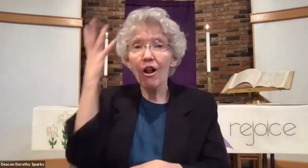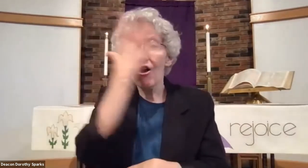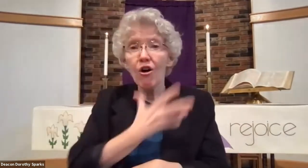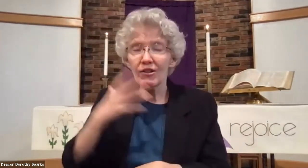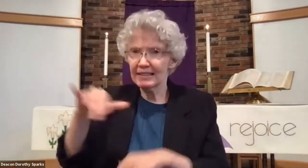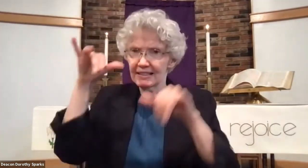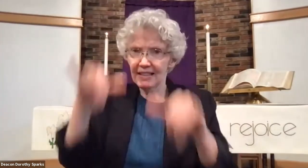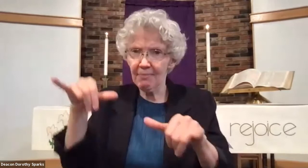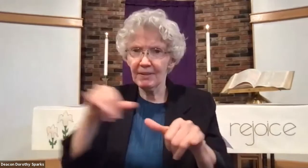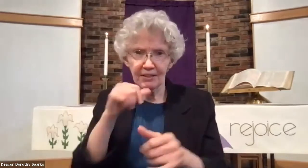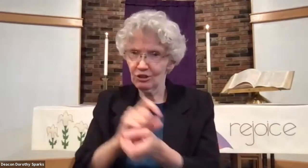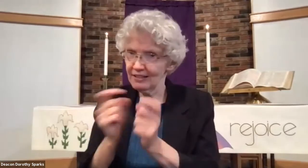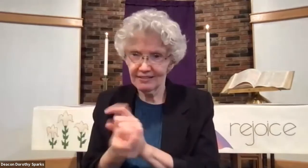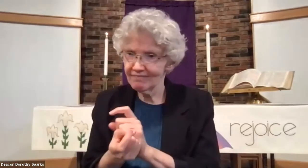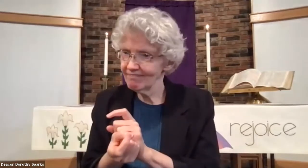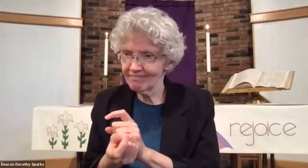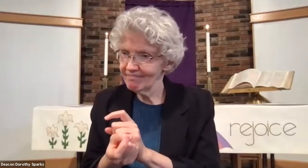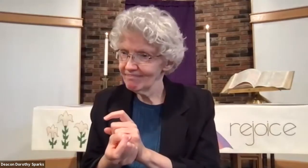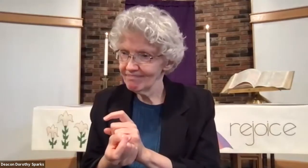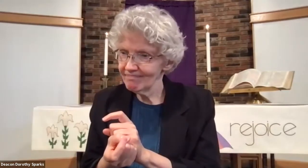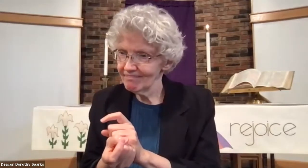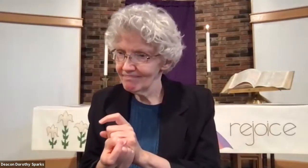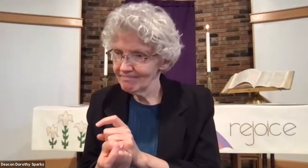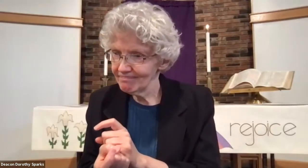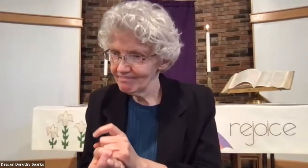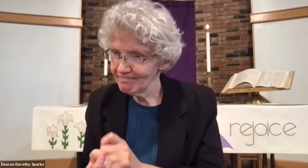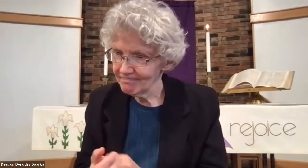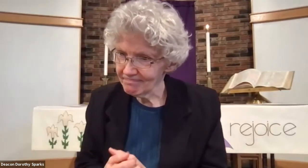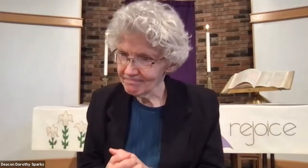back in the same way you have seen him go."